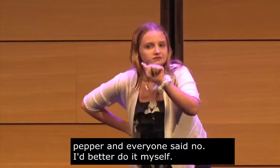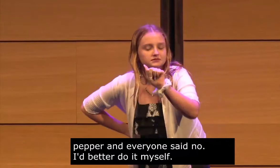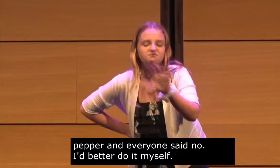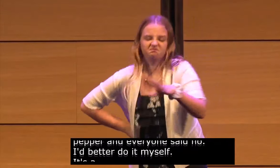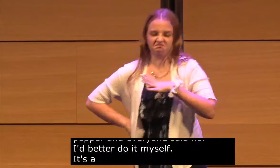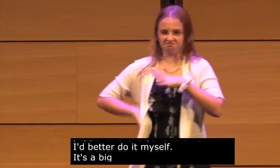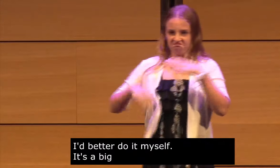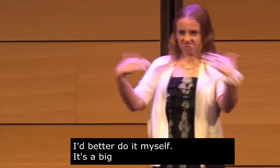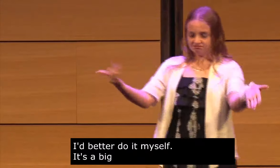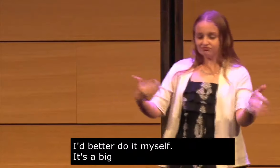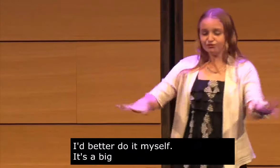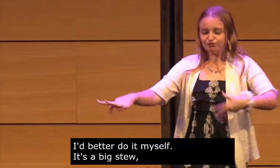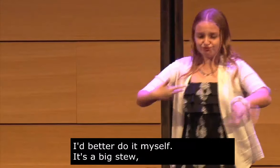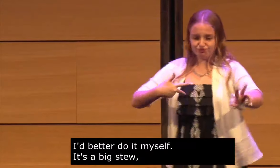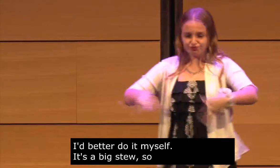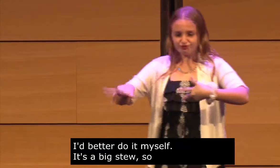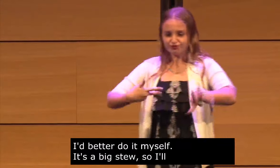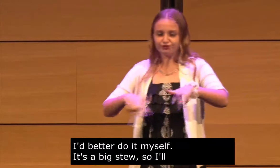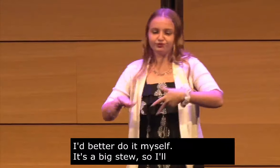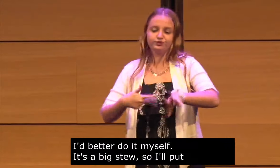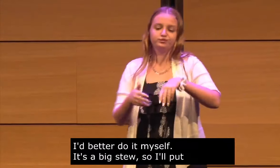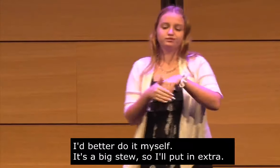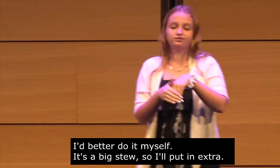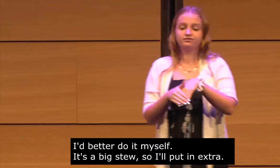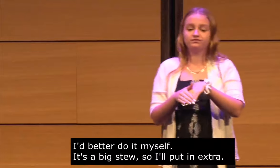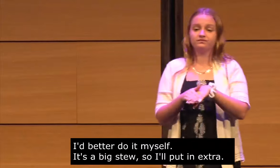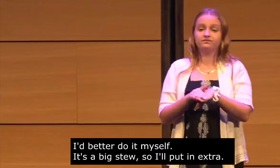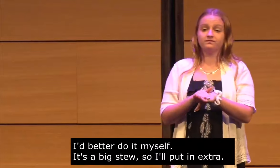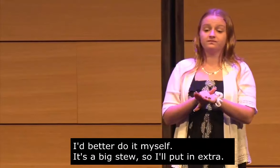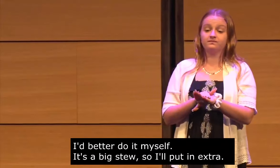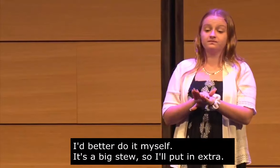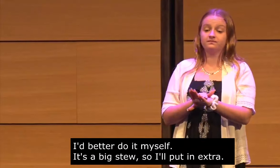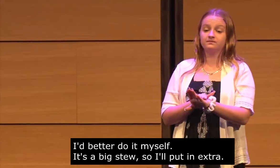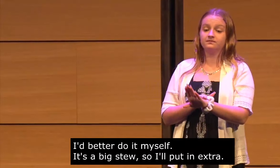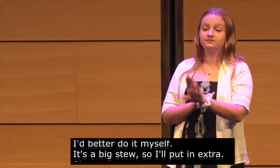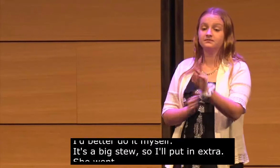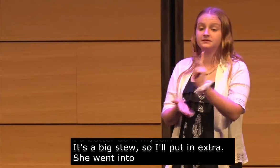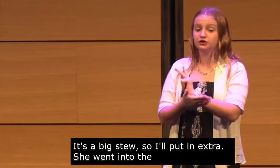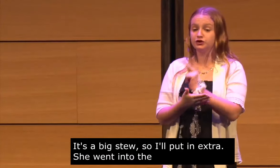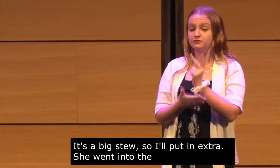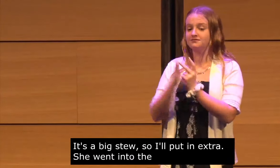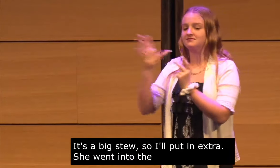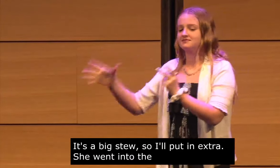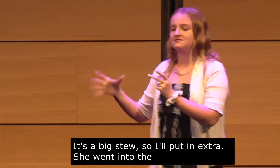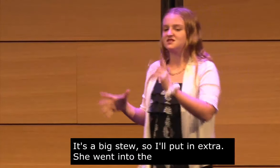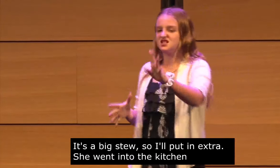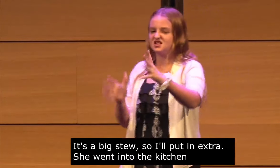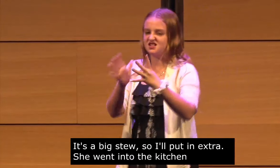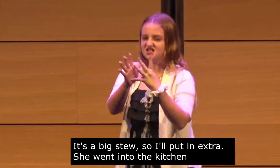it myself. It's a big stew, so I'll put in extra." She went into the kitchen and